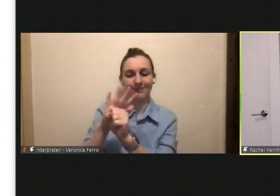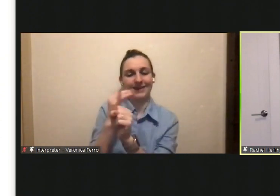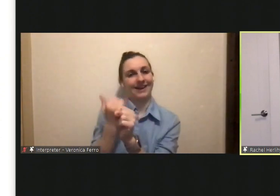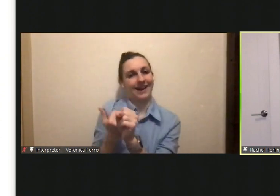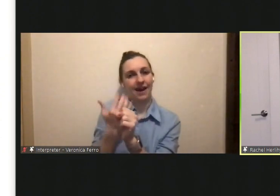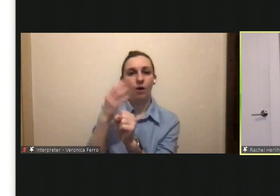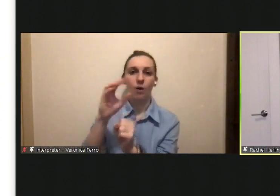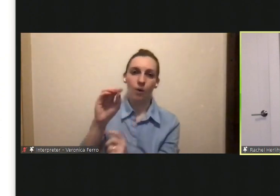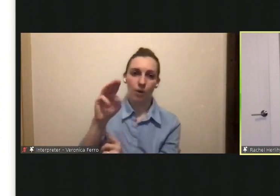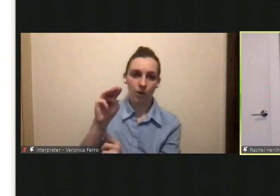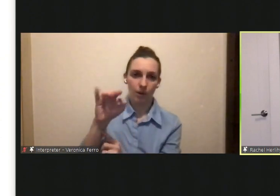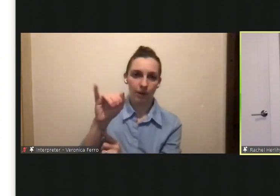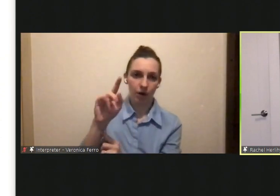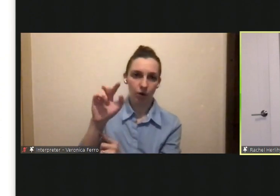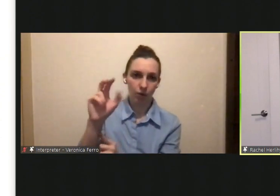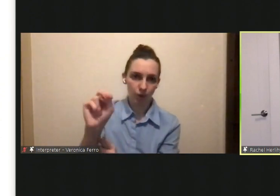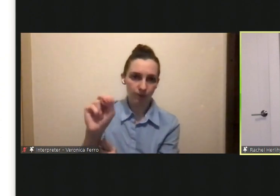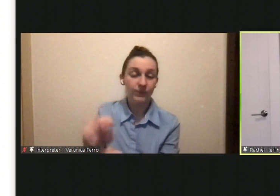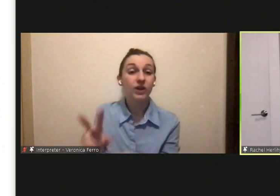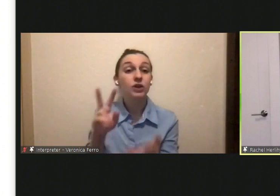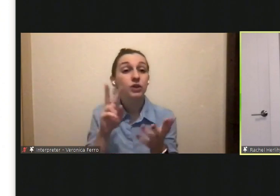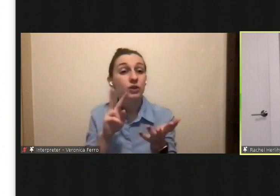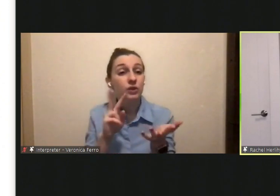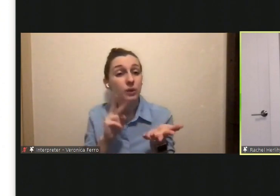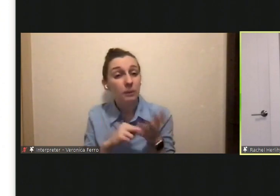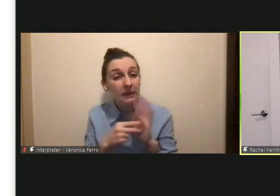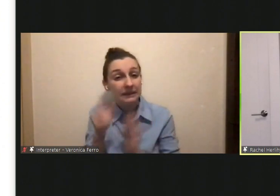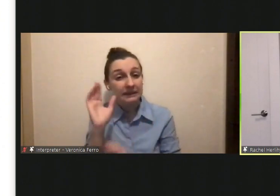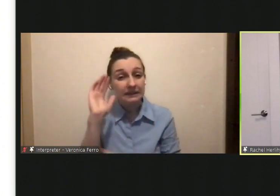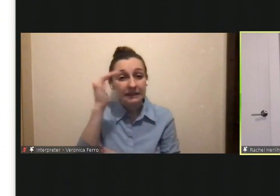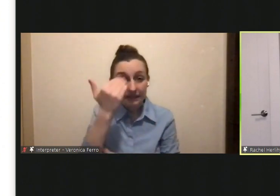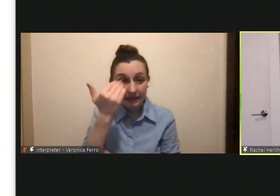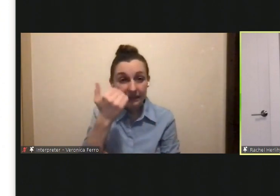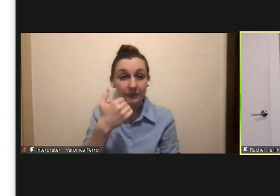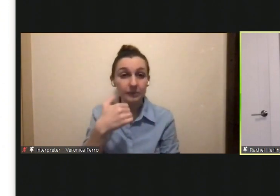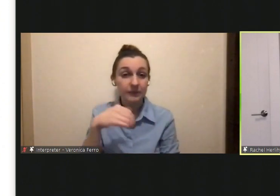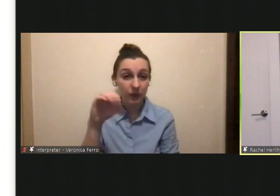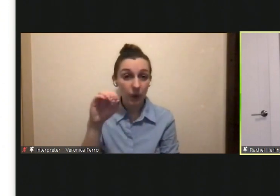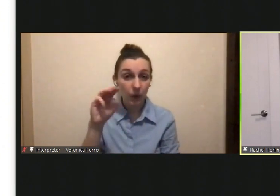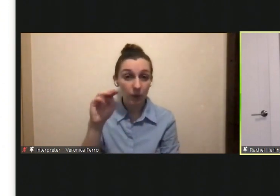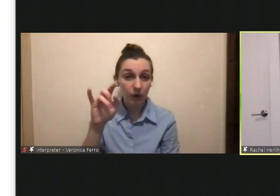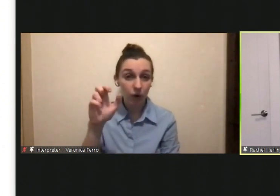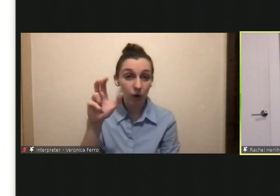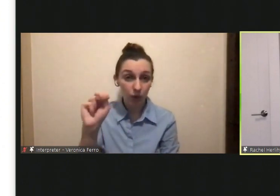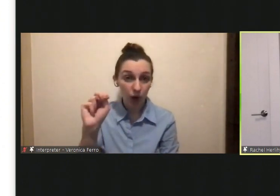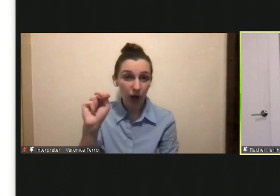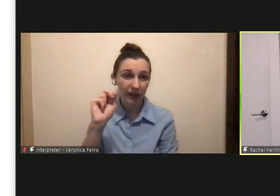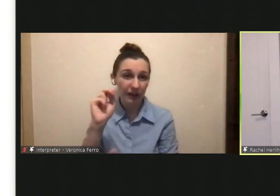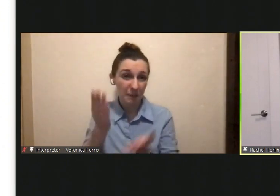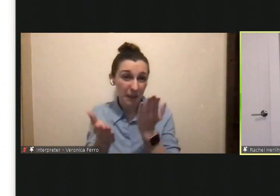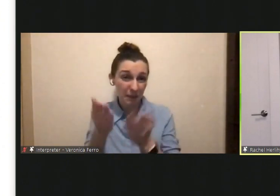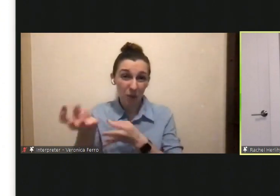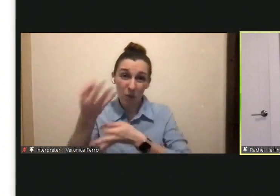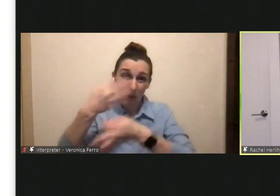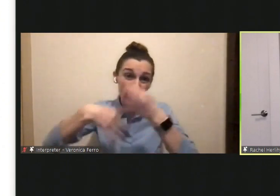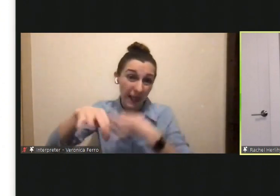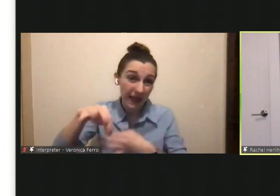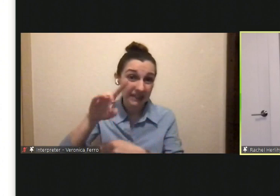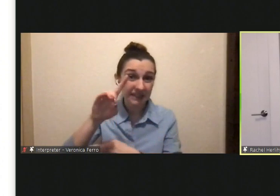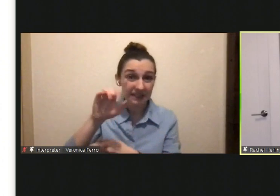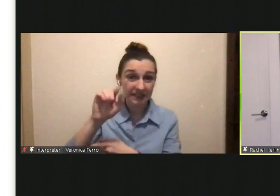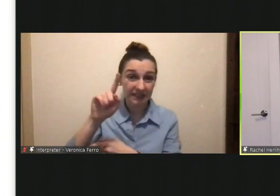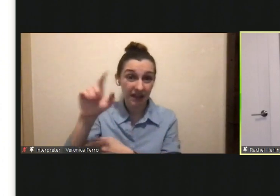does look like Omicron does have the ability to potentially replace or co-circulate